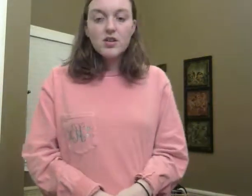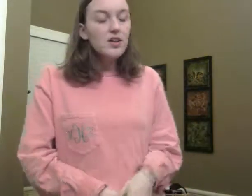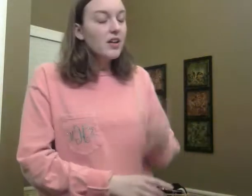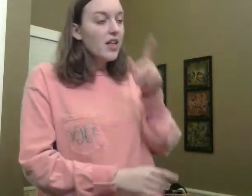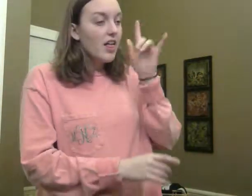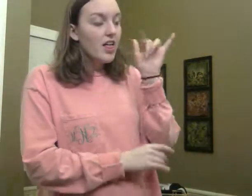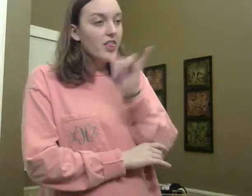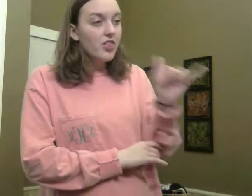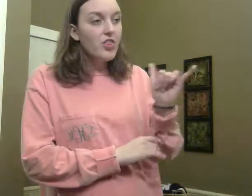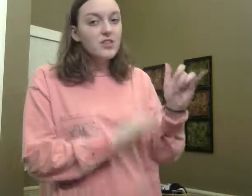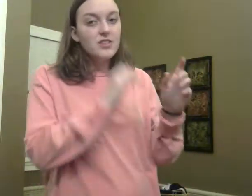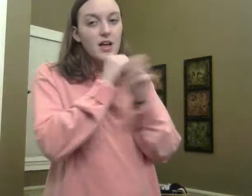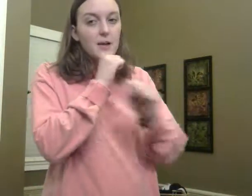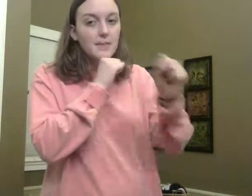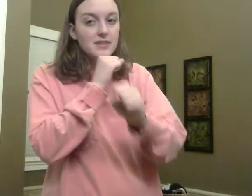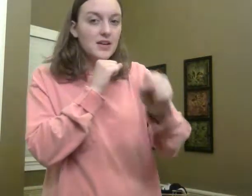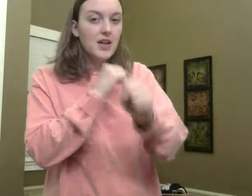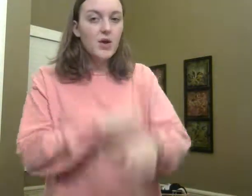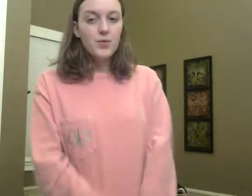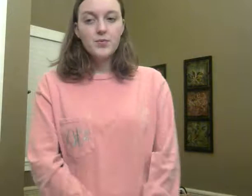a large mosquito. Okay.